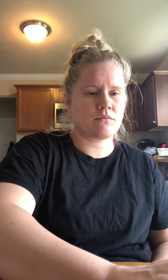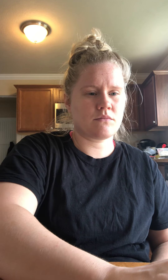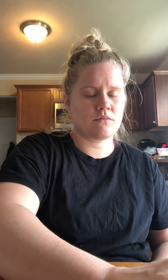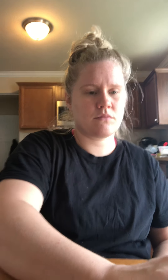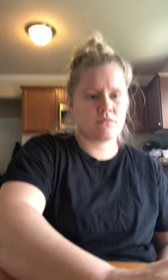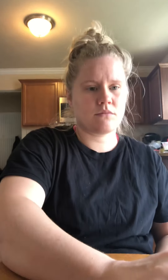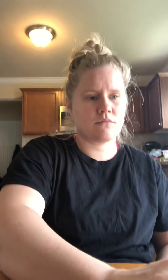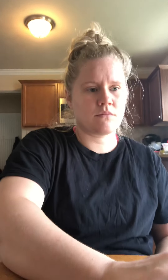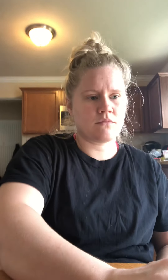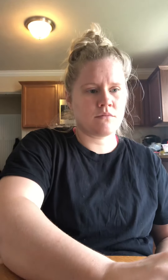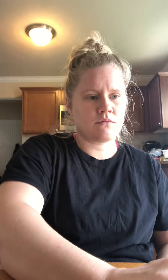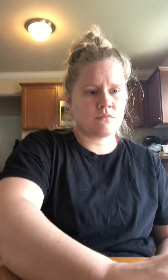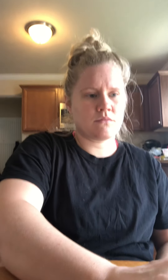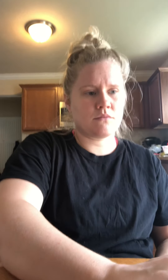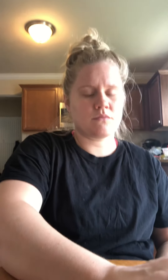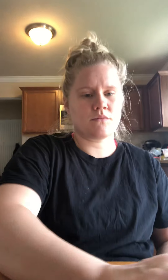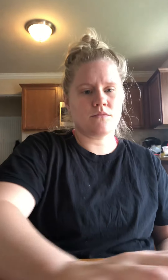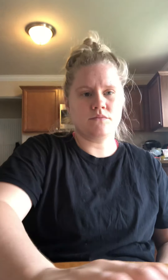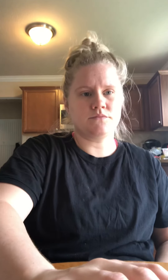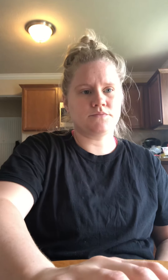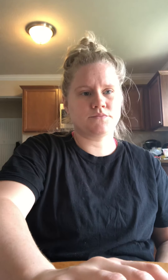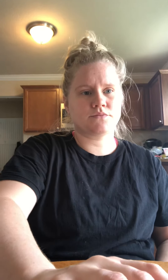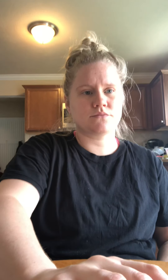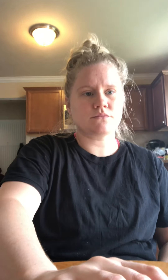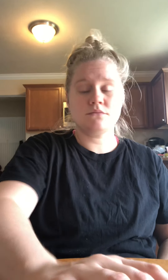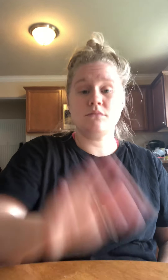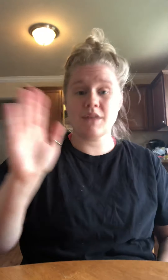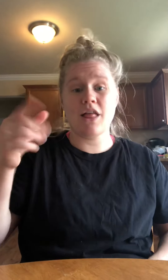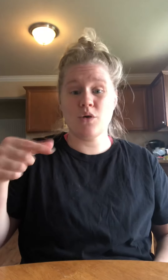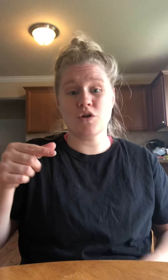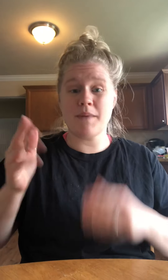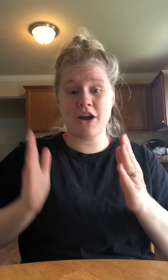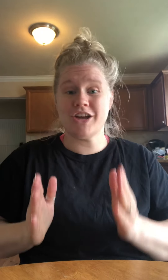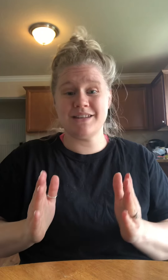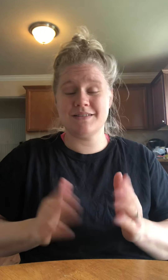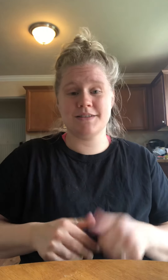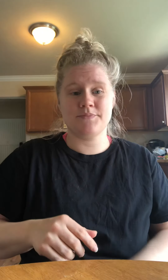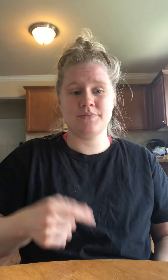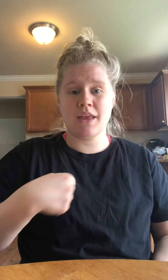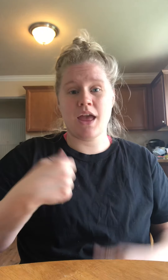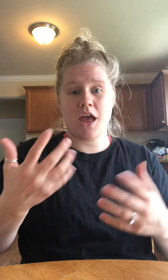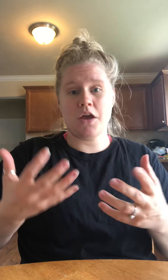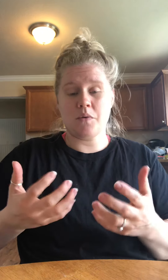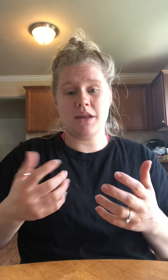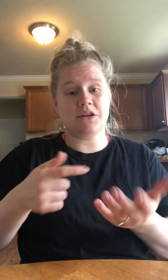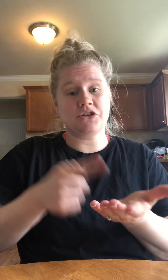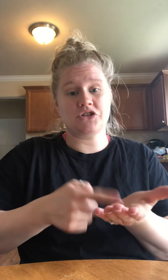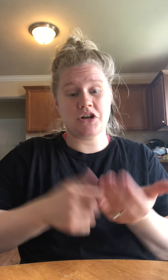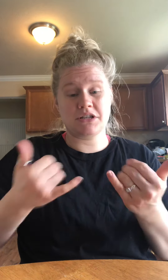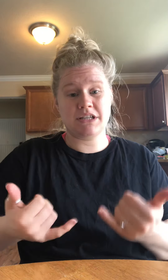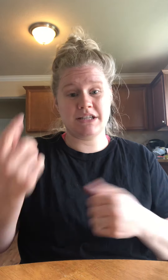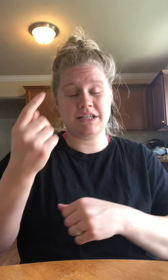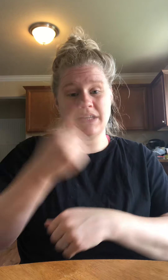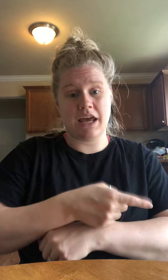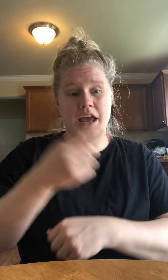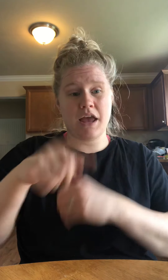about a different kind of... Hello, grammarians. I wanted to talk today about a different kind of irregular